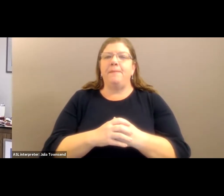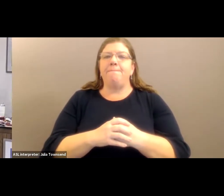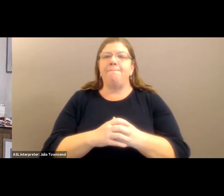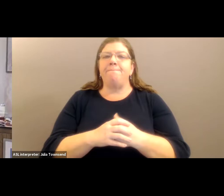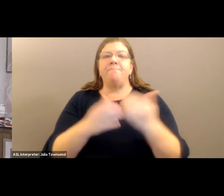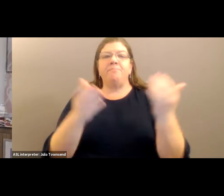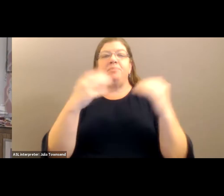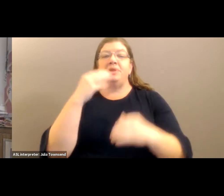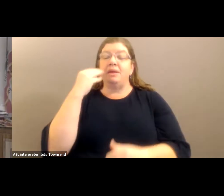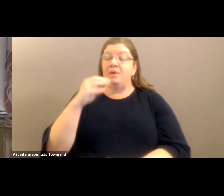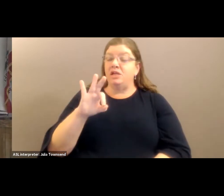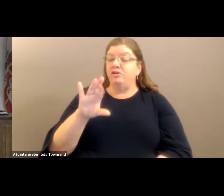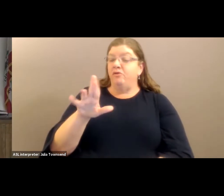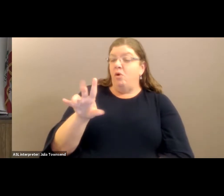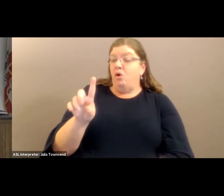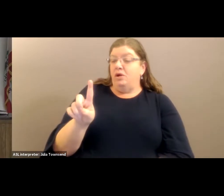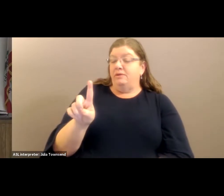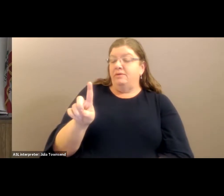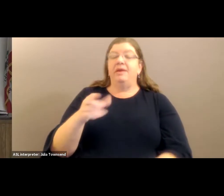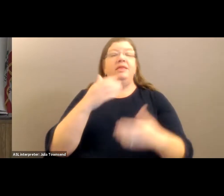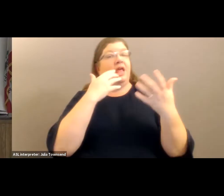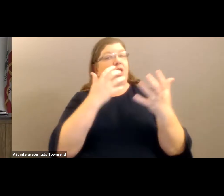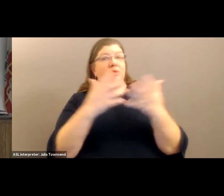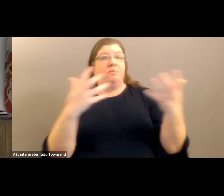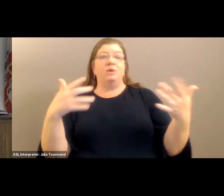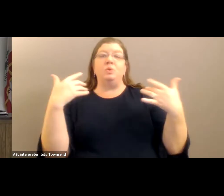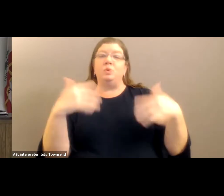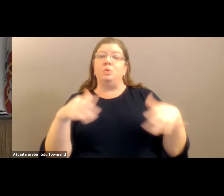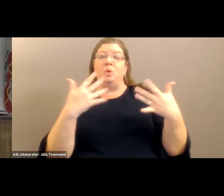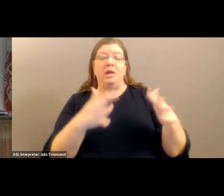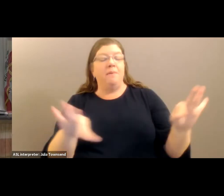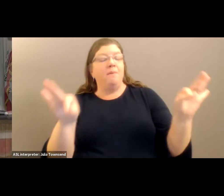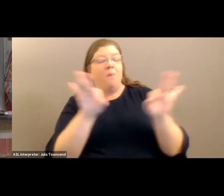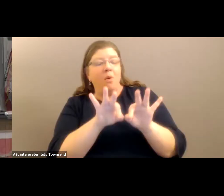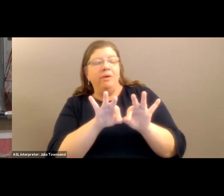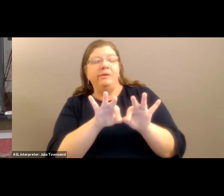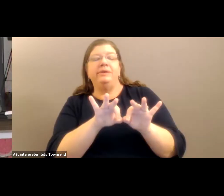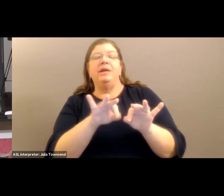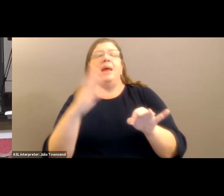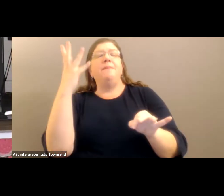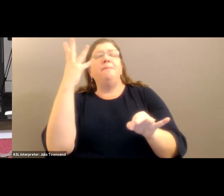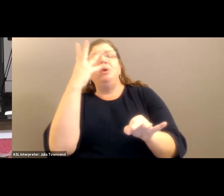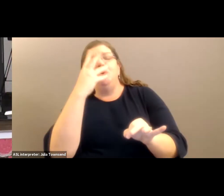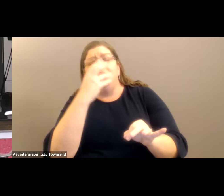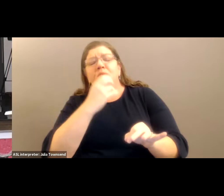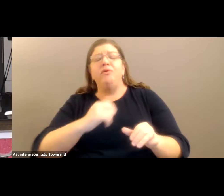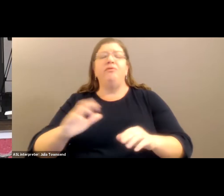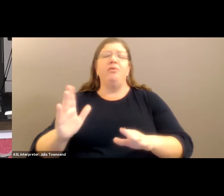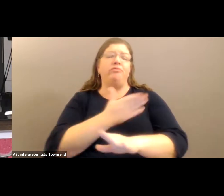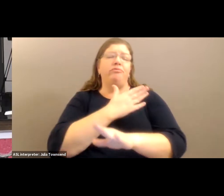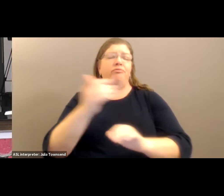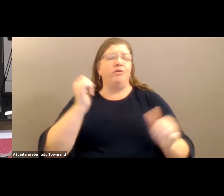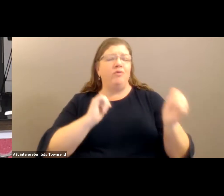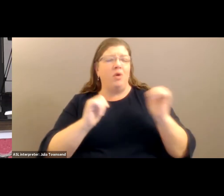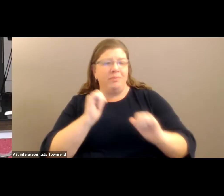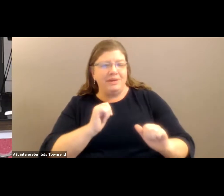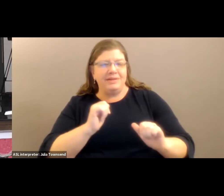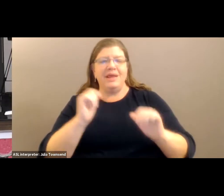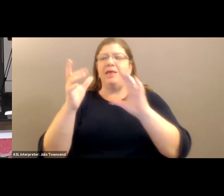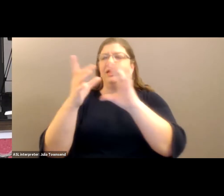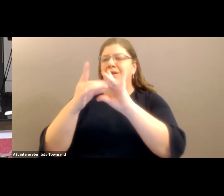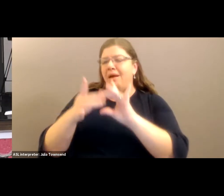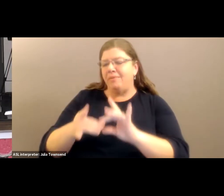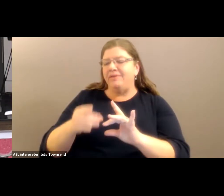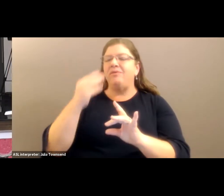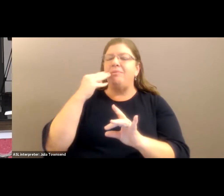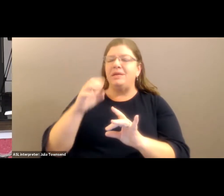Ms. Ford? Thank you so much. What an important and beautiful performance, and also comments from Ms. Sims-Moten,